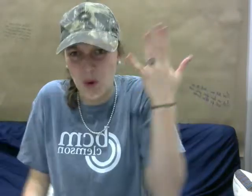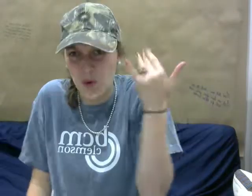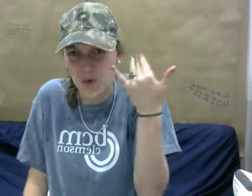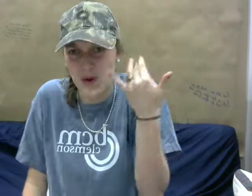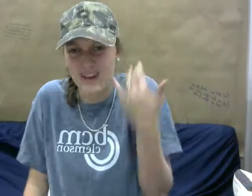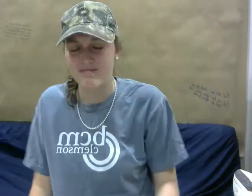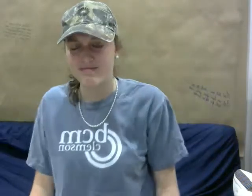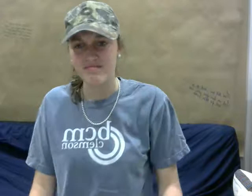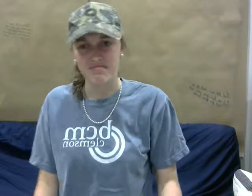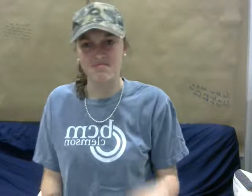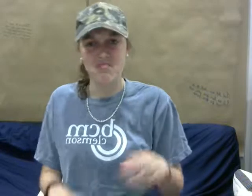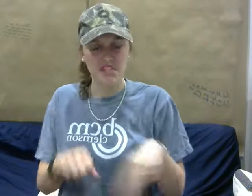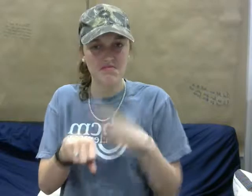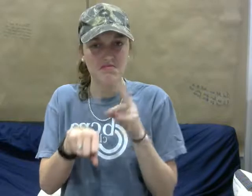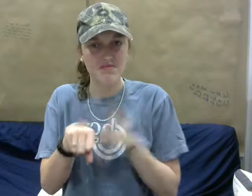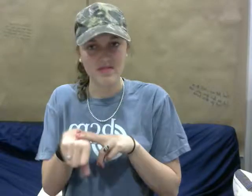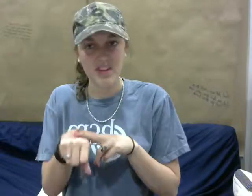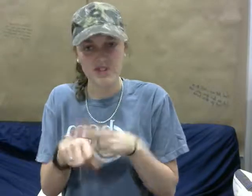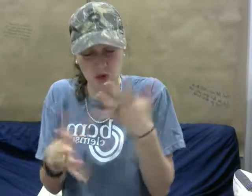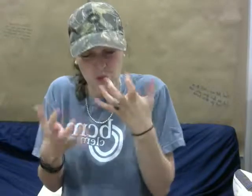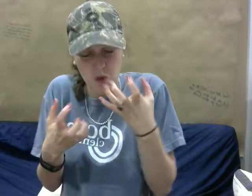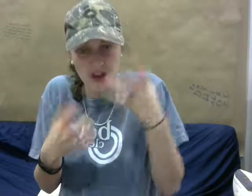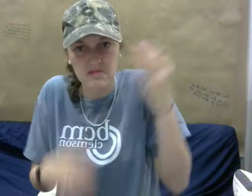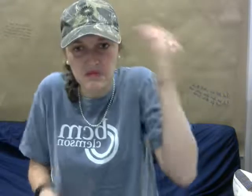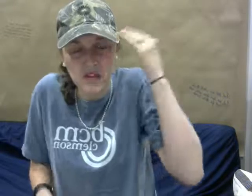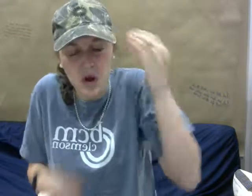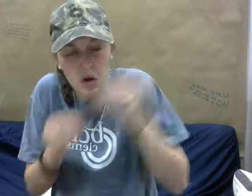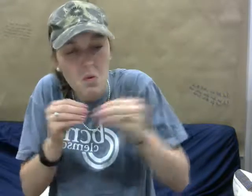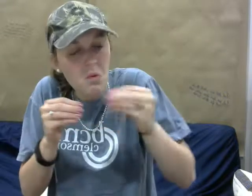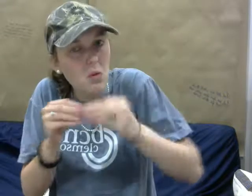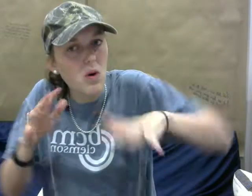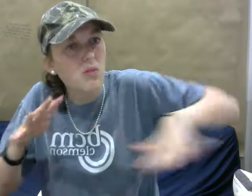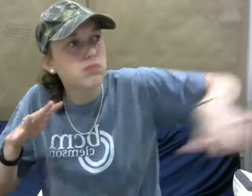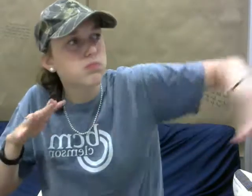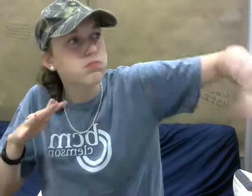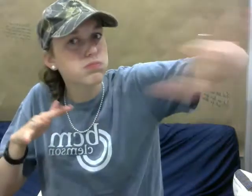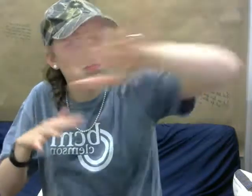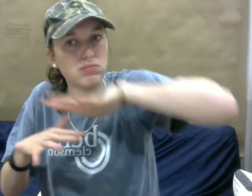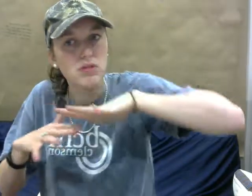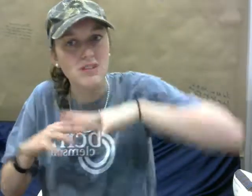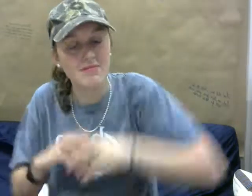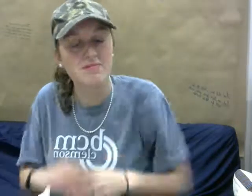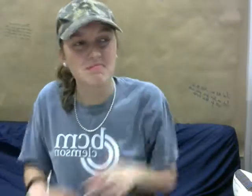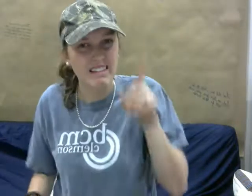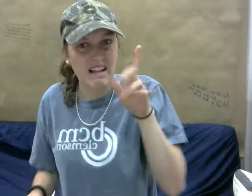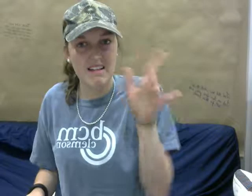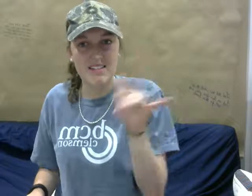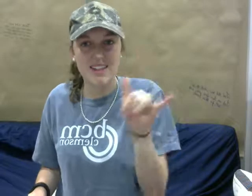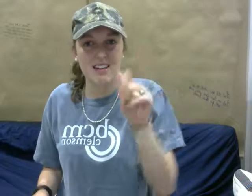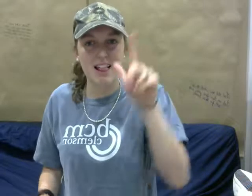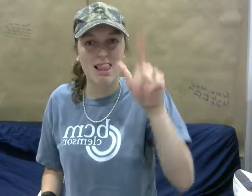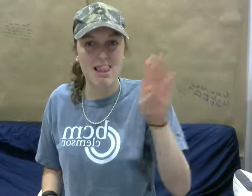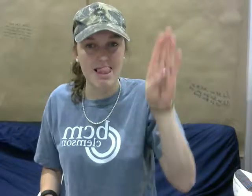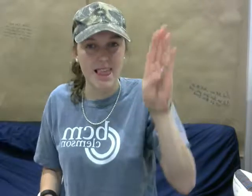of the world around us. The solar system could be considered as a laboratory that allows scientists to explore